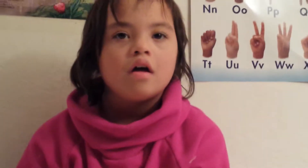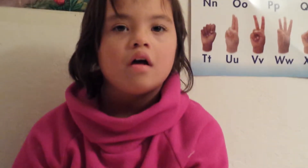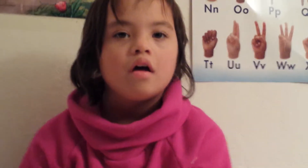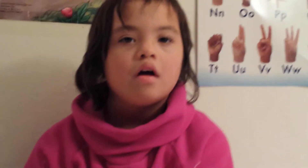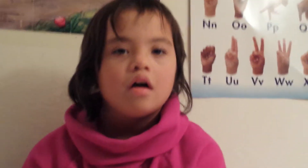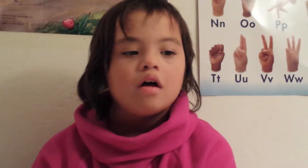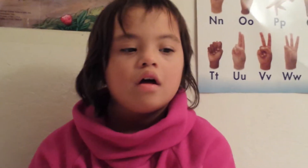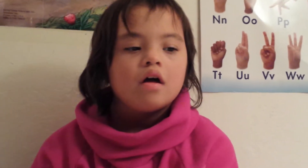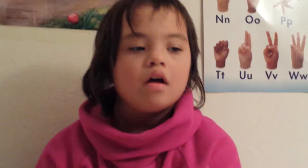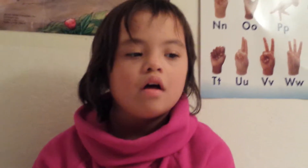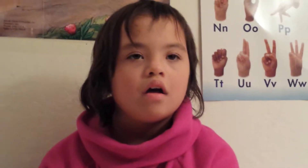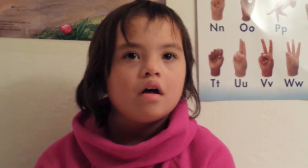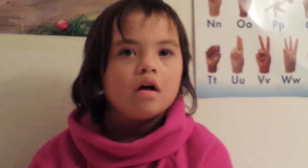At Disneyland?